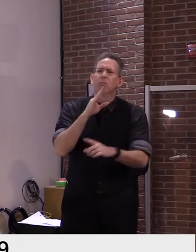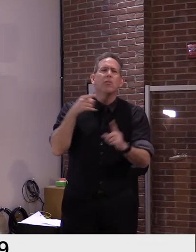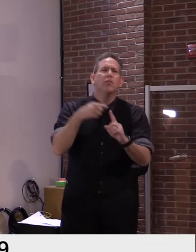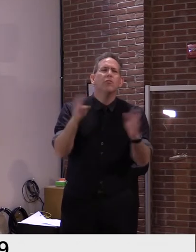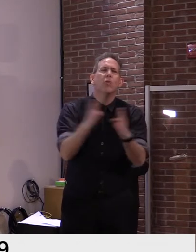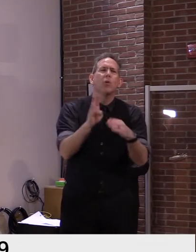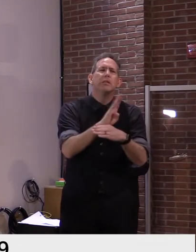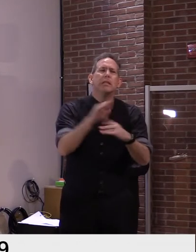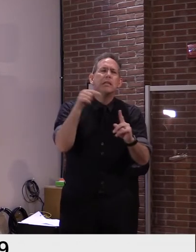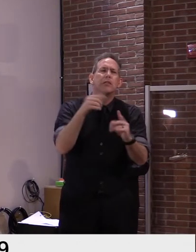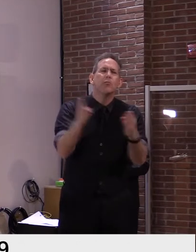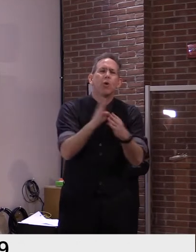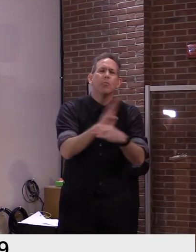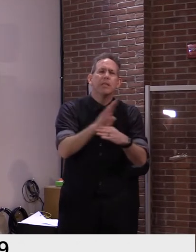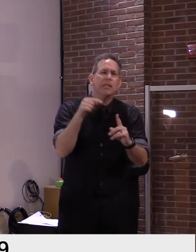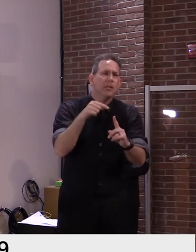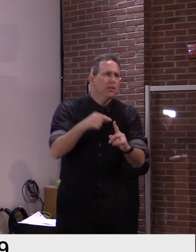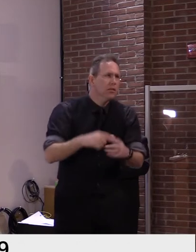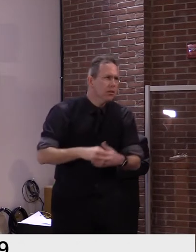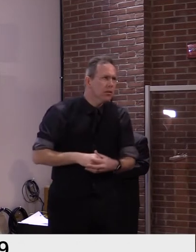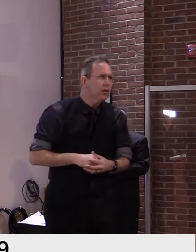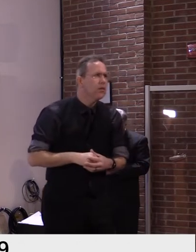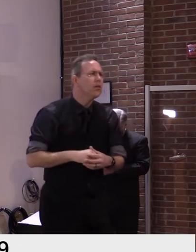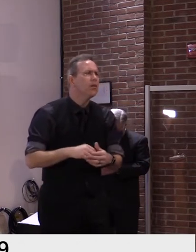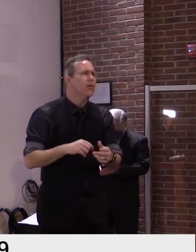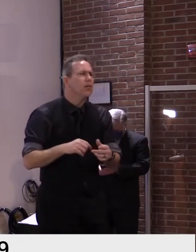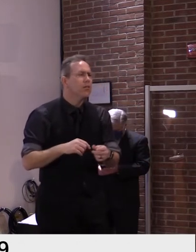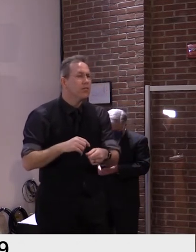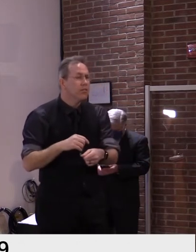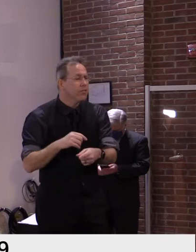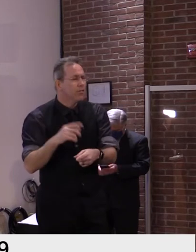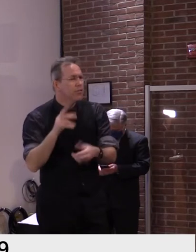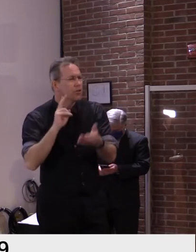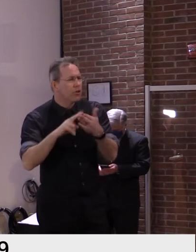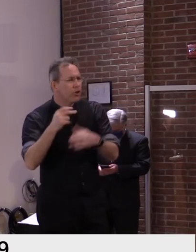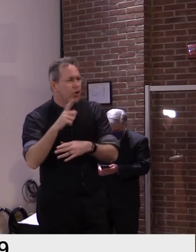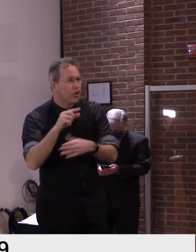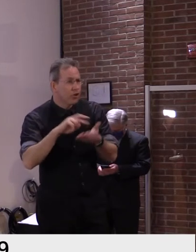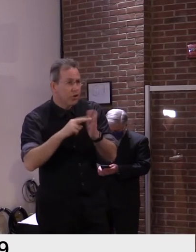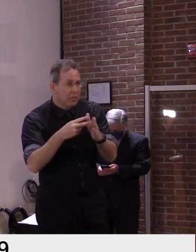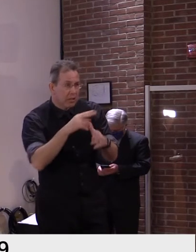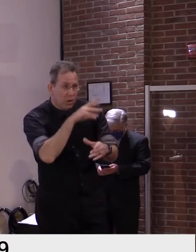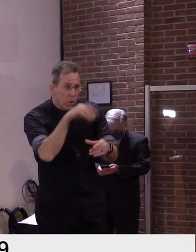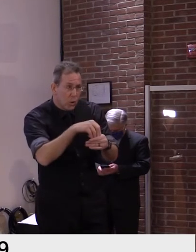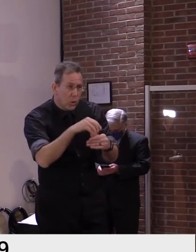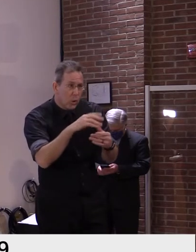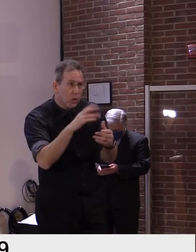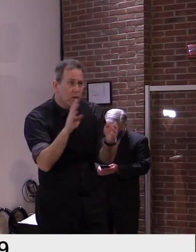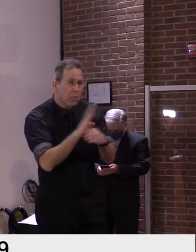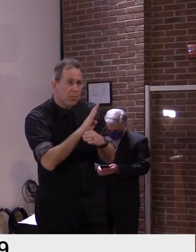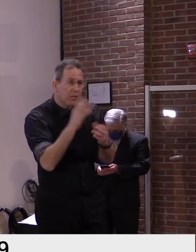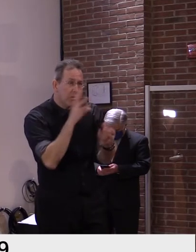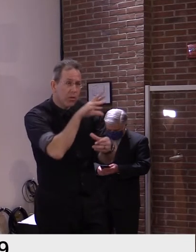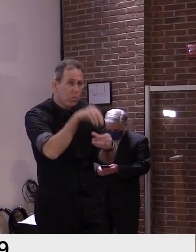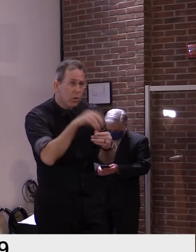about what opportunities are in the for, in the bill for small business. Just right now, as it stands, for small business.